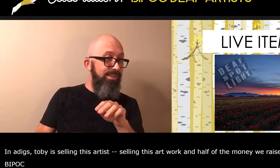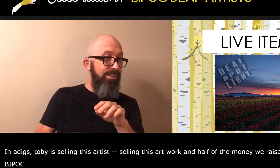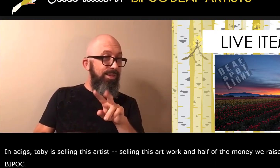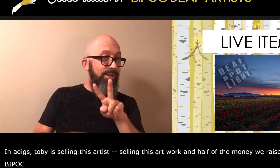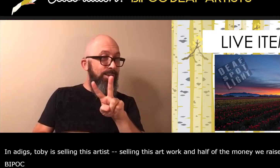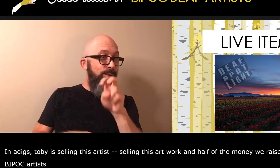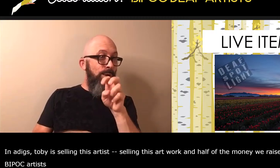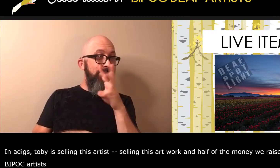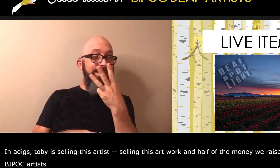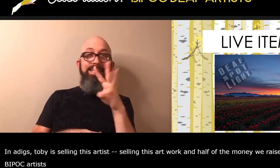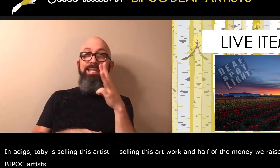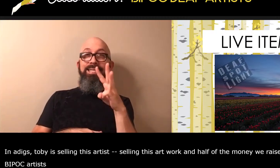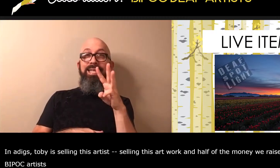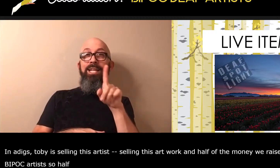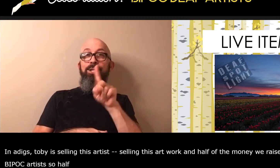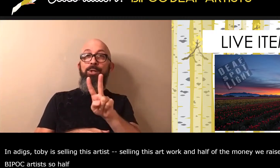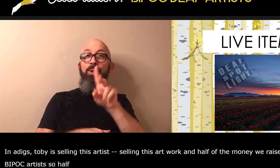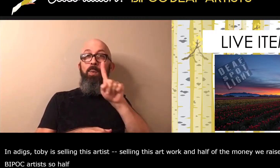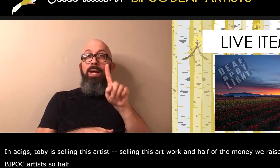we can challenge